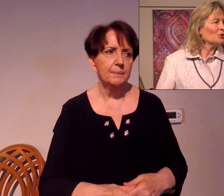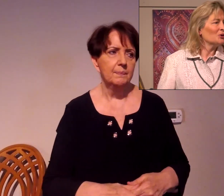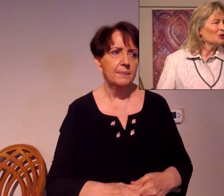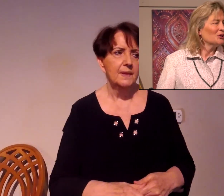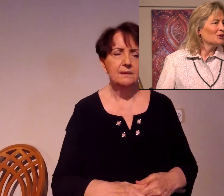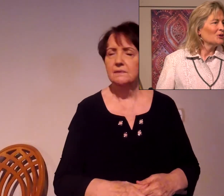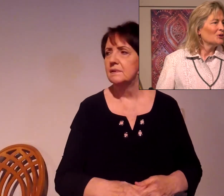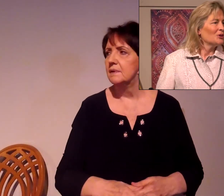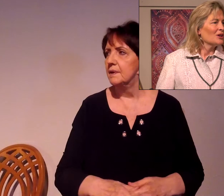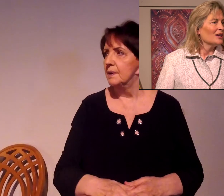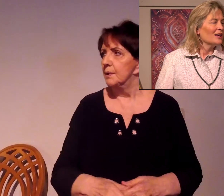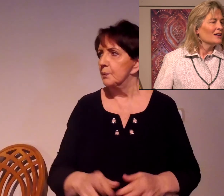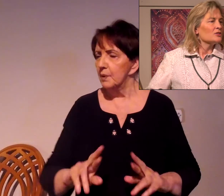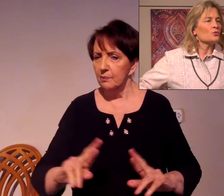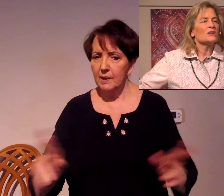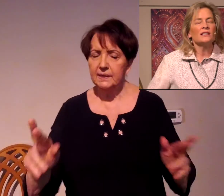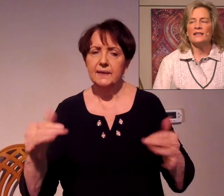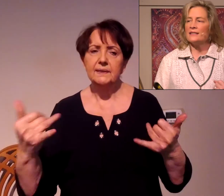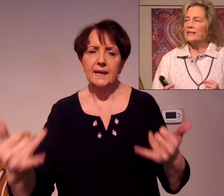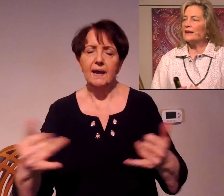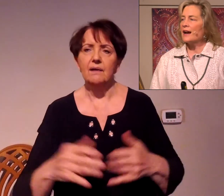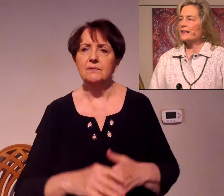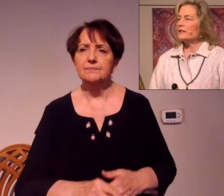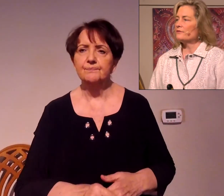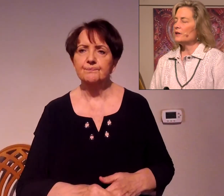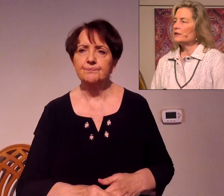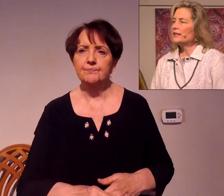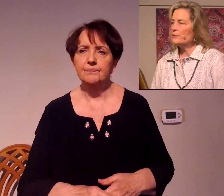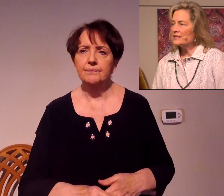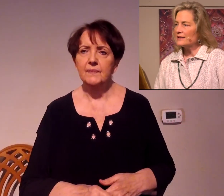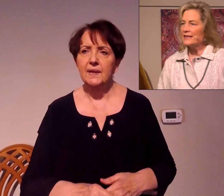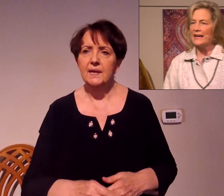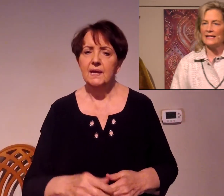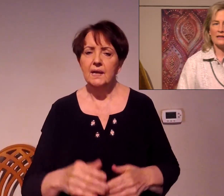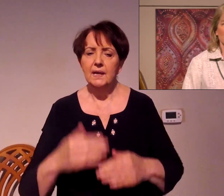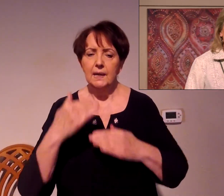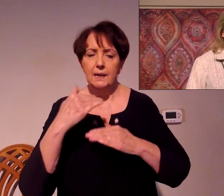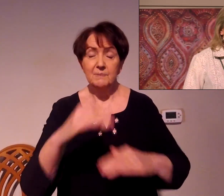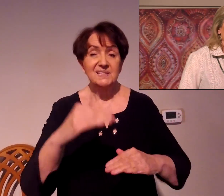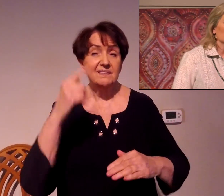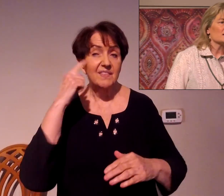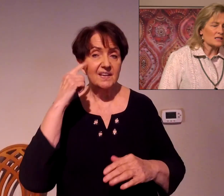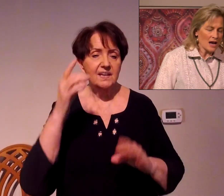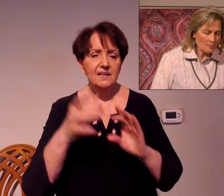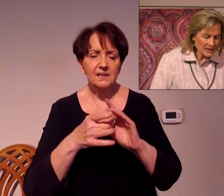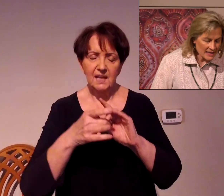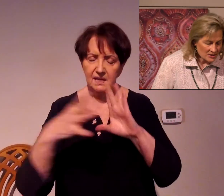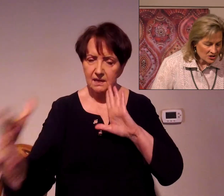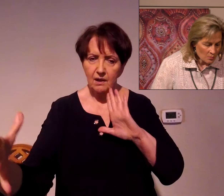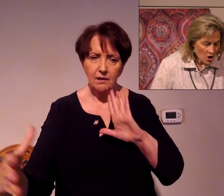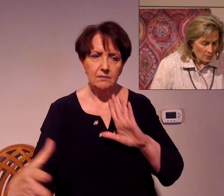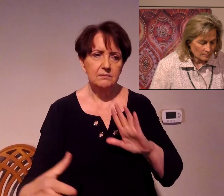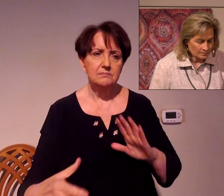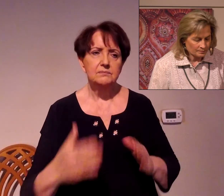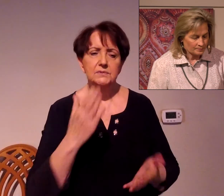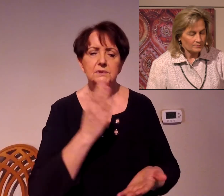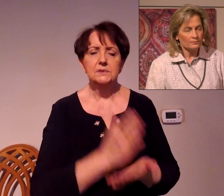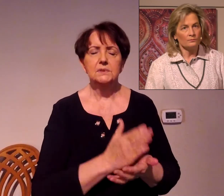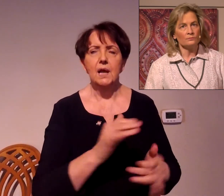go. To release any kind of limited thinking and to stop playing